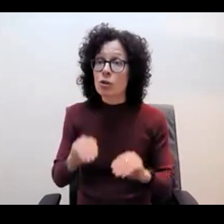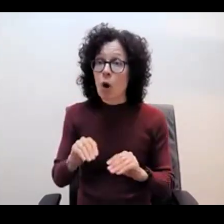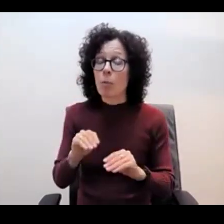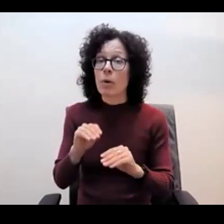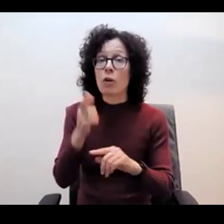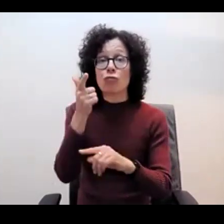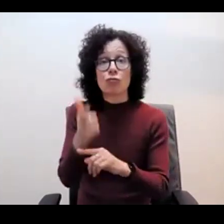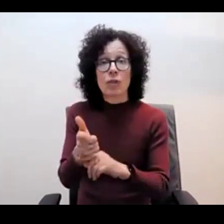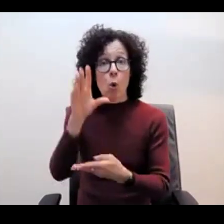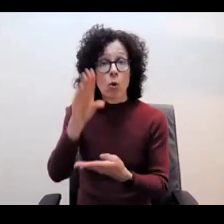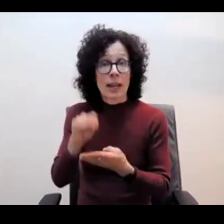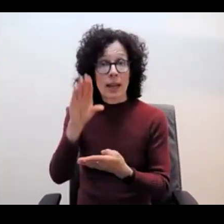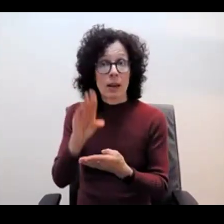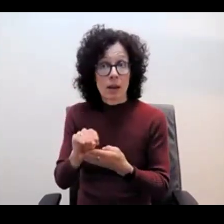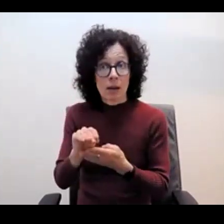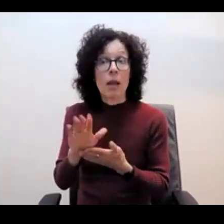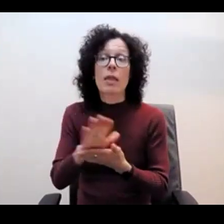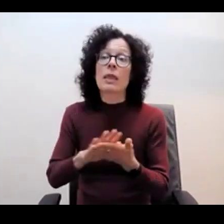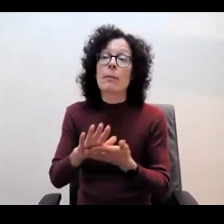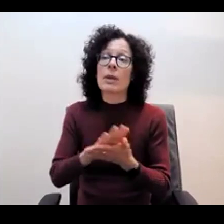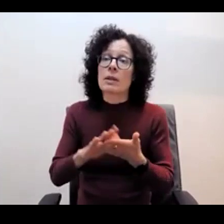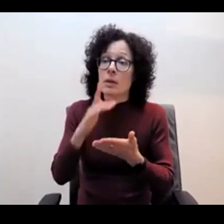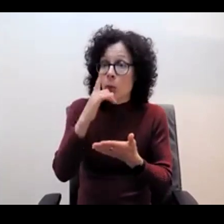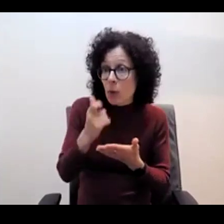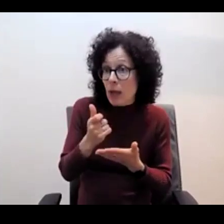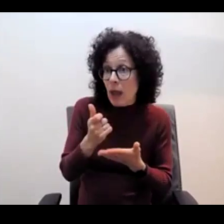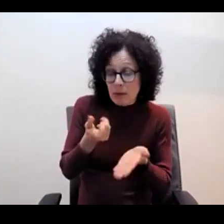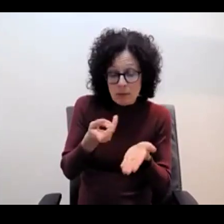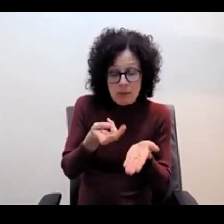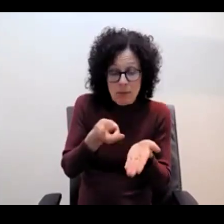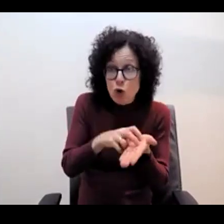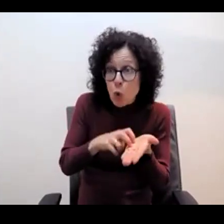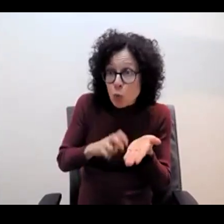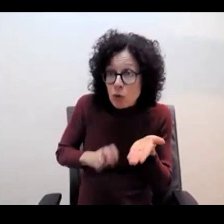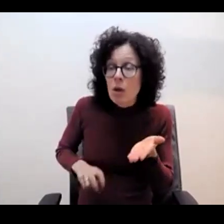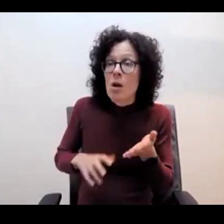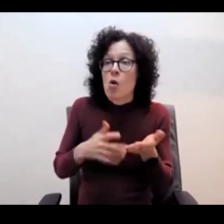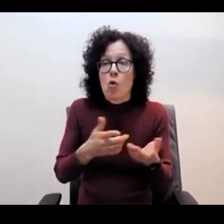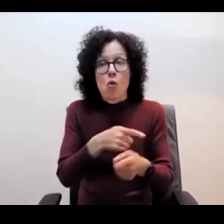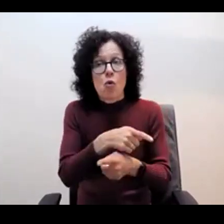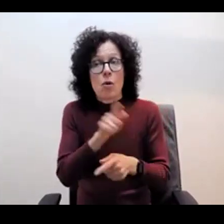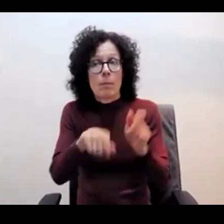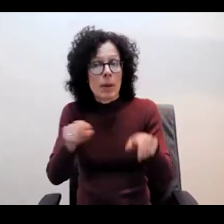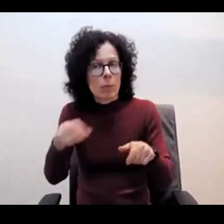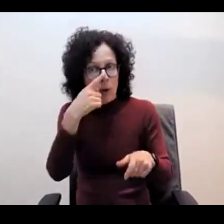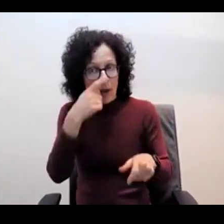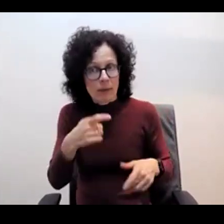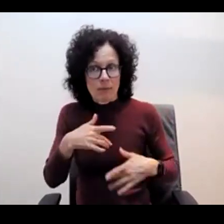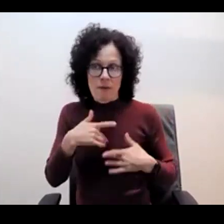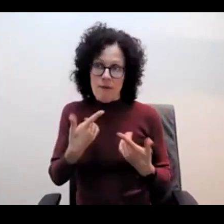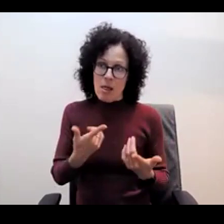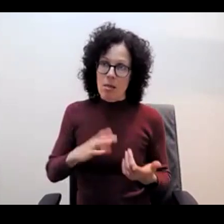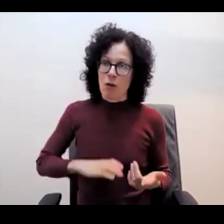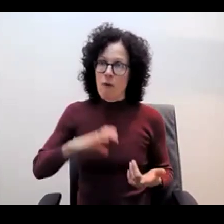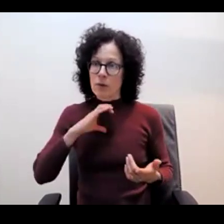recording so that we can take some notes. Also, people can feel that they can